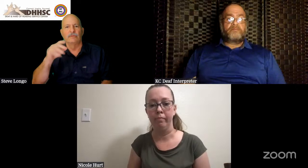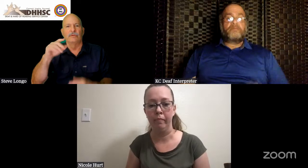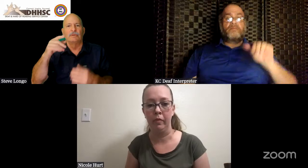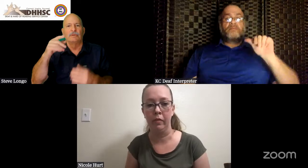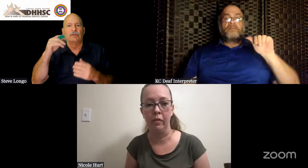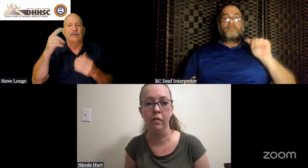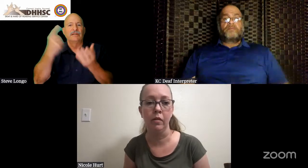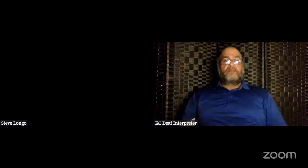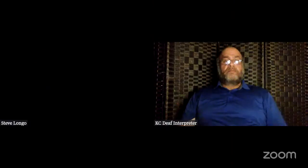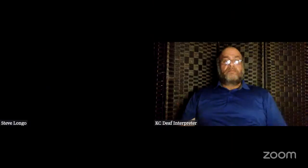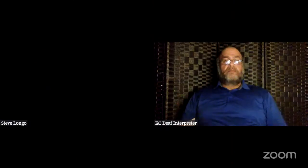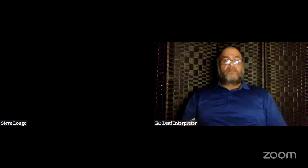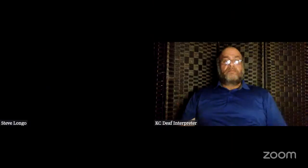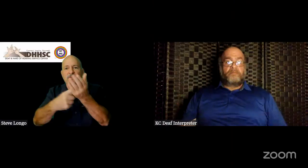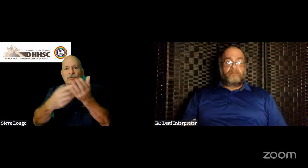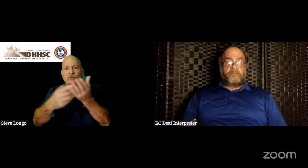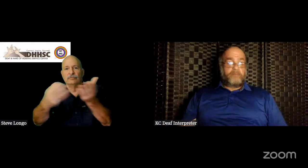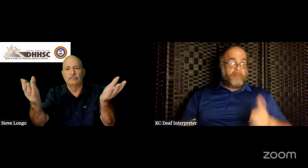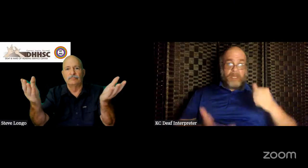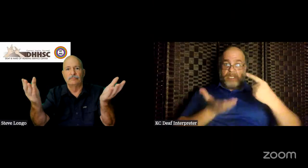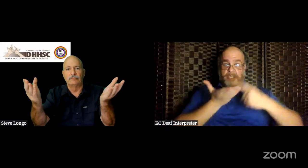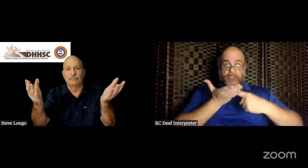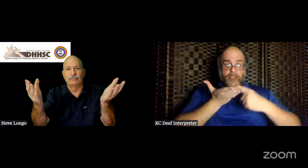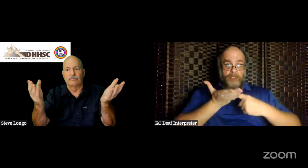So that is my perspective.